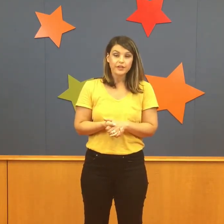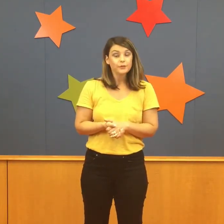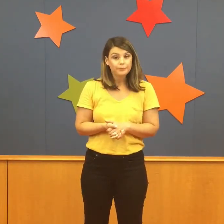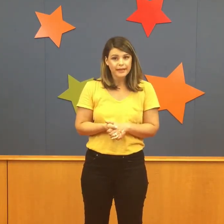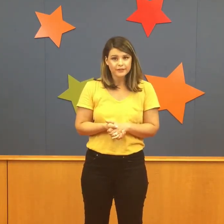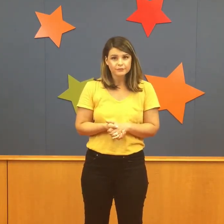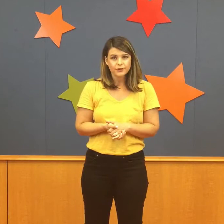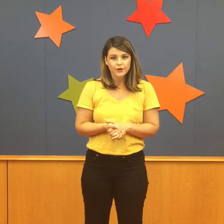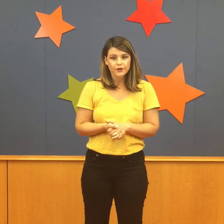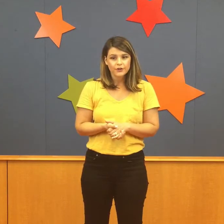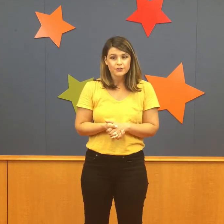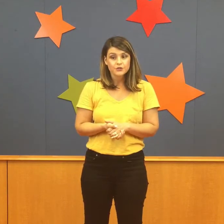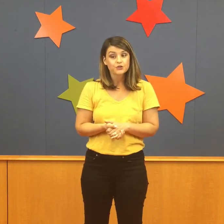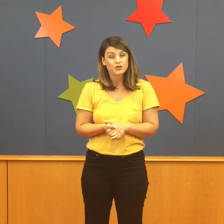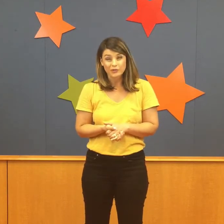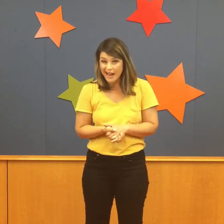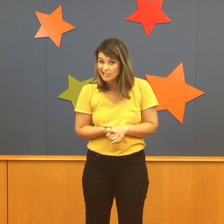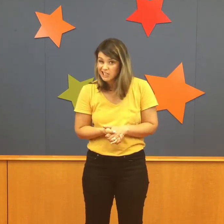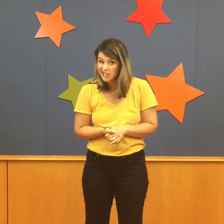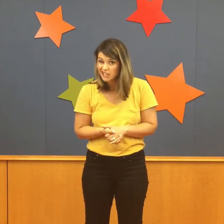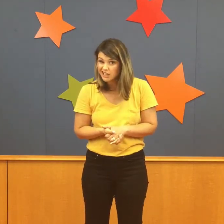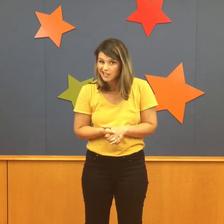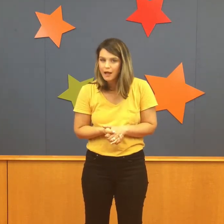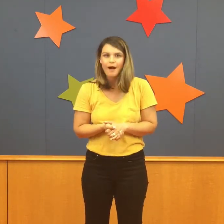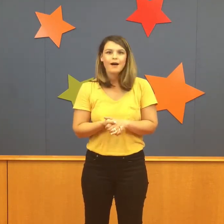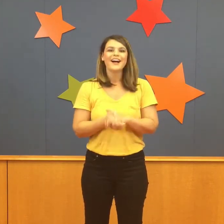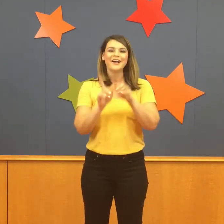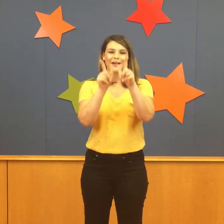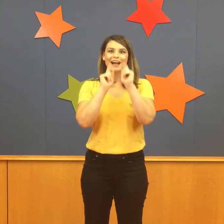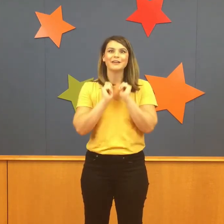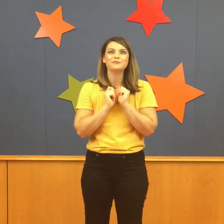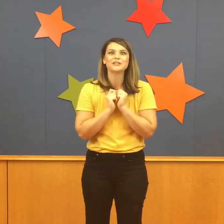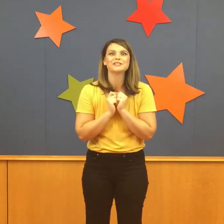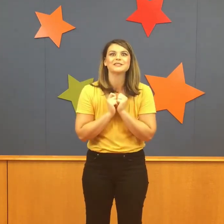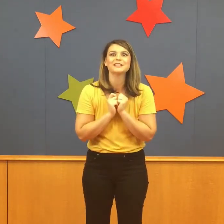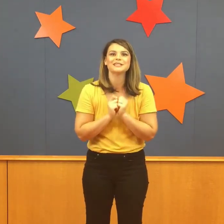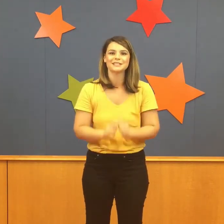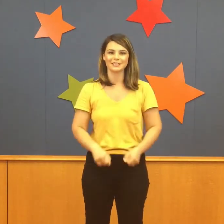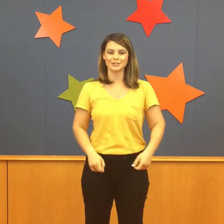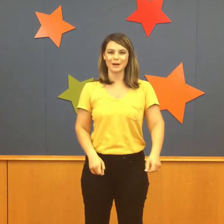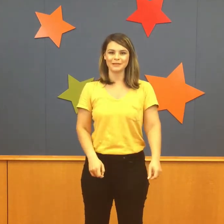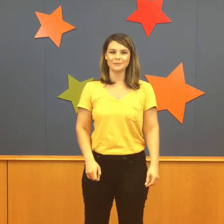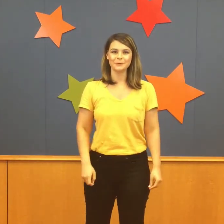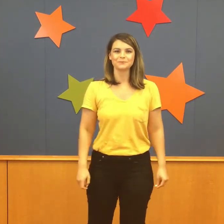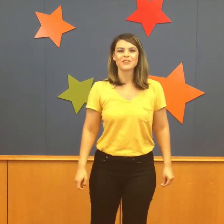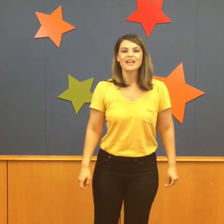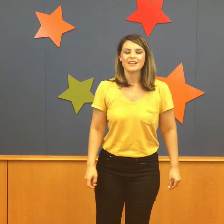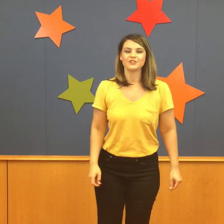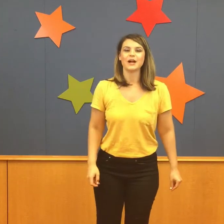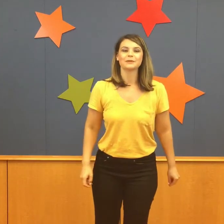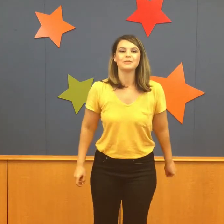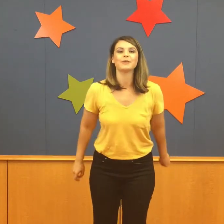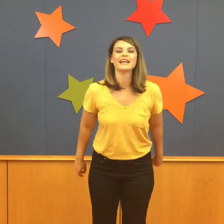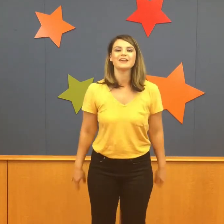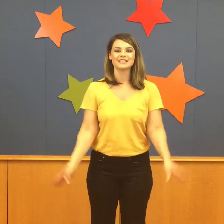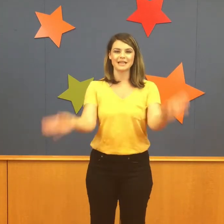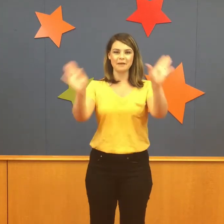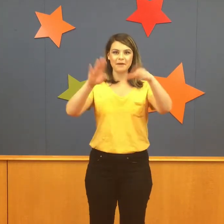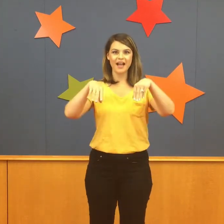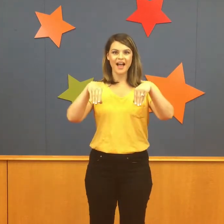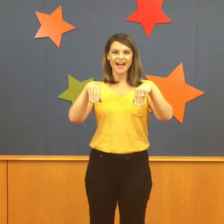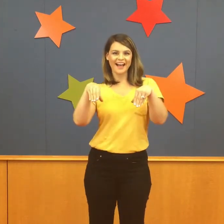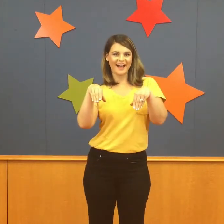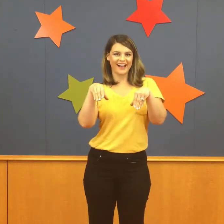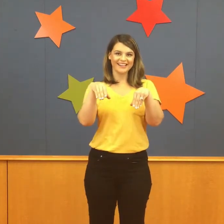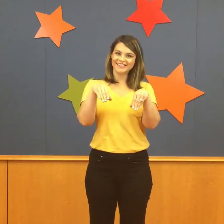shoes that are better for scratching? I have just the thing, said the shopkeeper. And the shopkeeper bought out